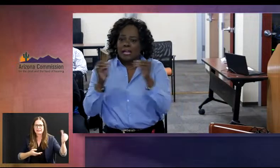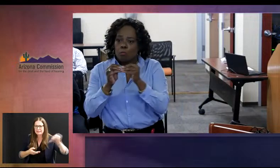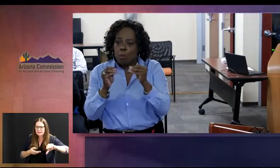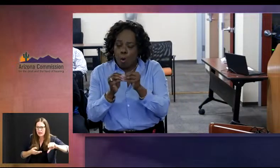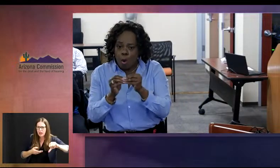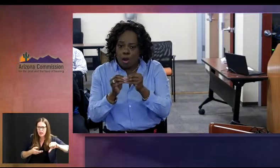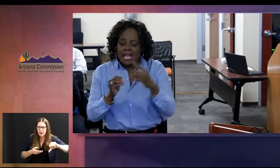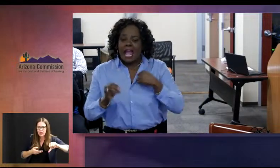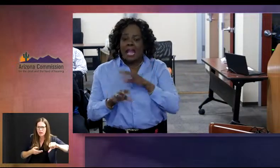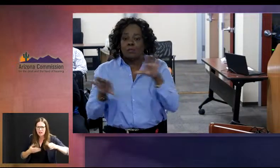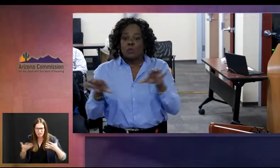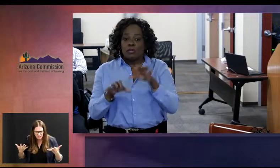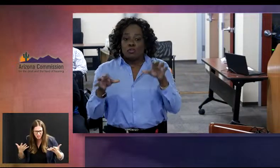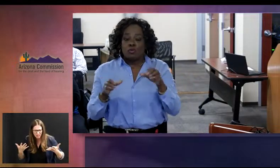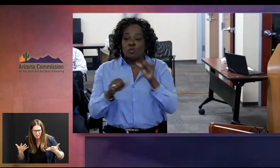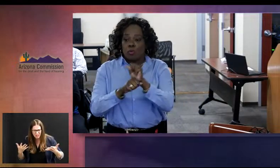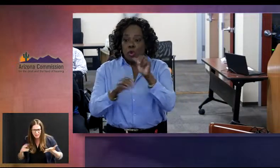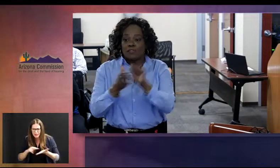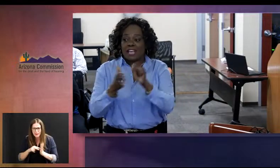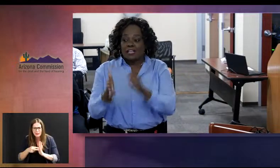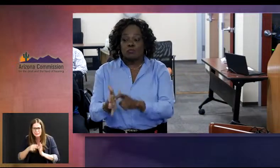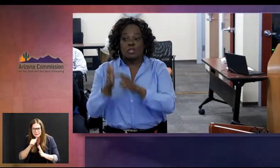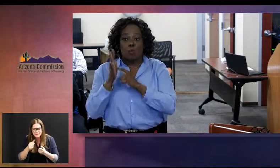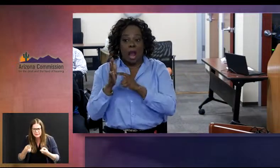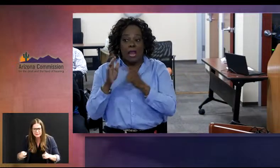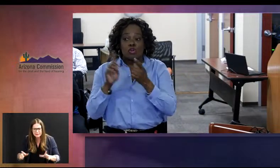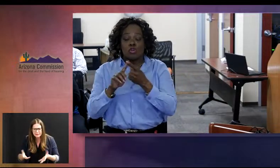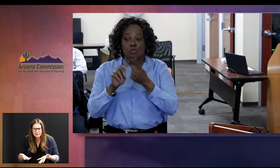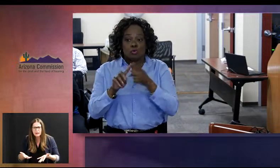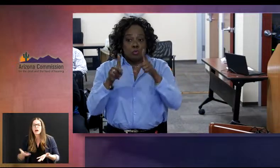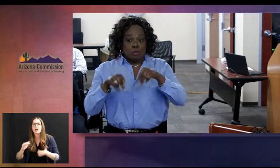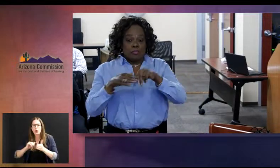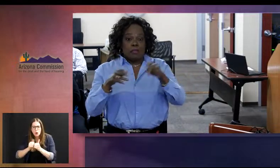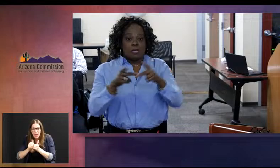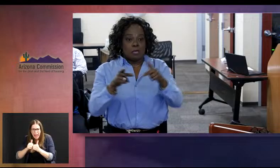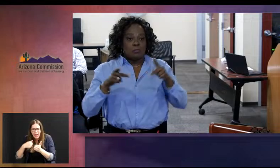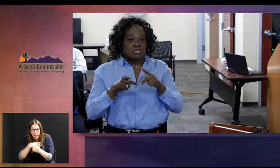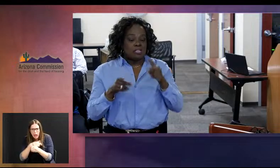And how we will provide this is by providing more.